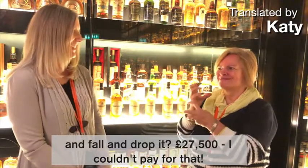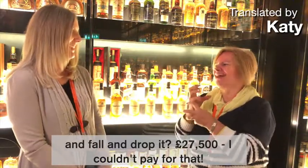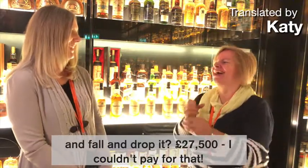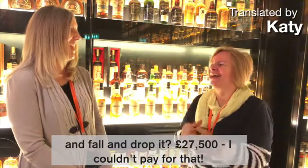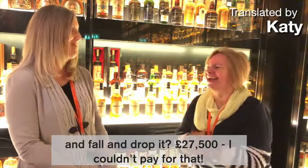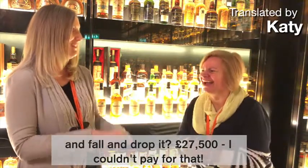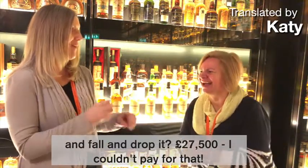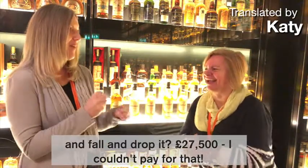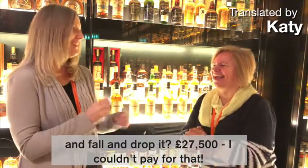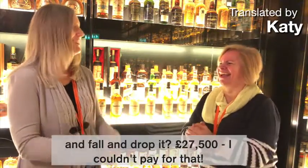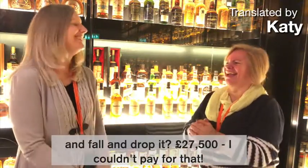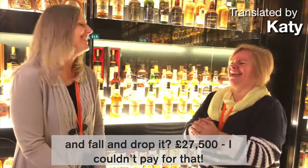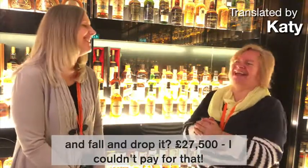and a half thousand pounds, I couldn't pay for that.